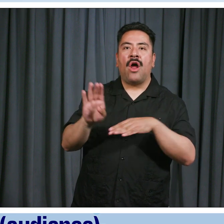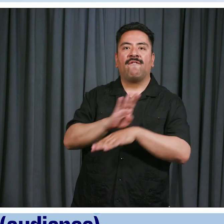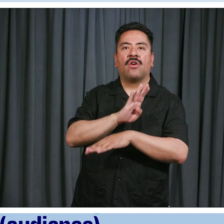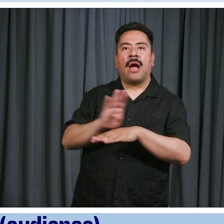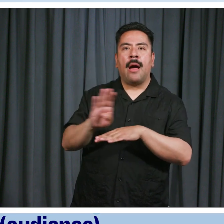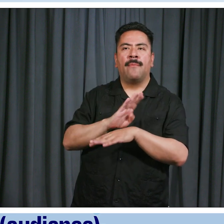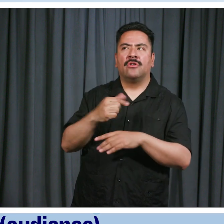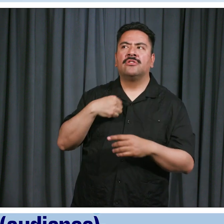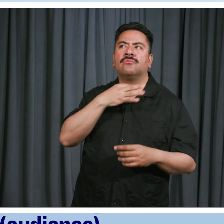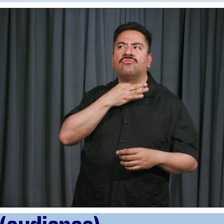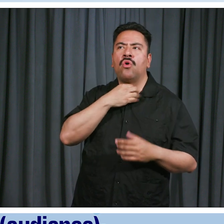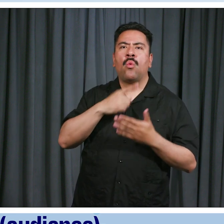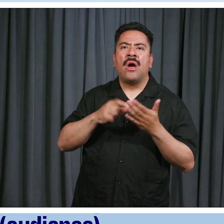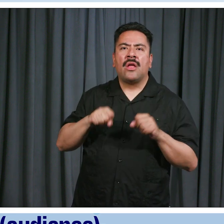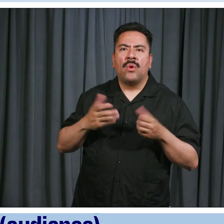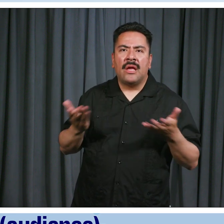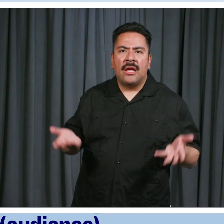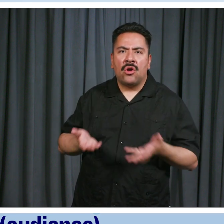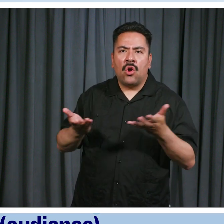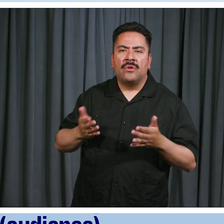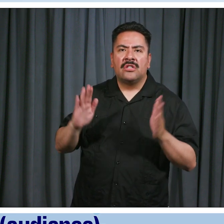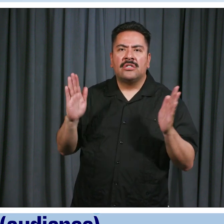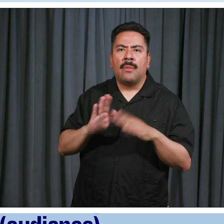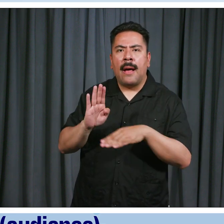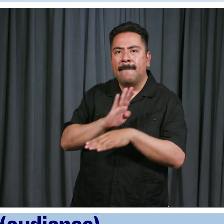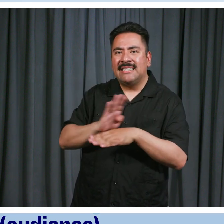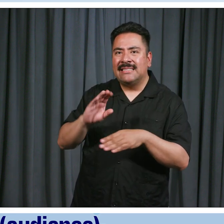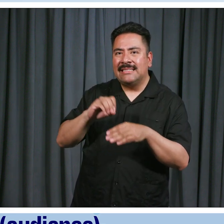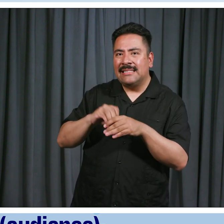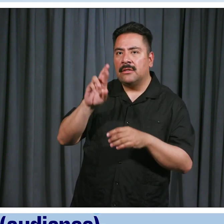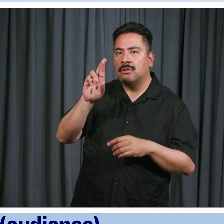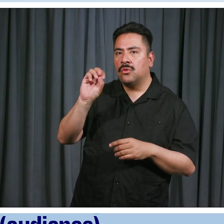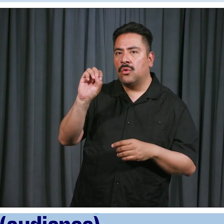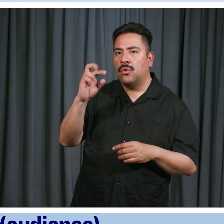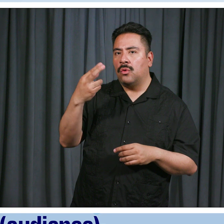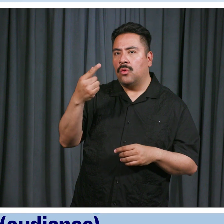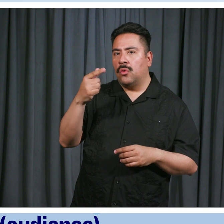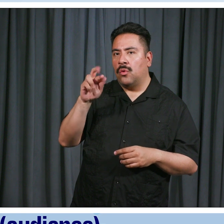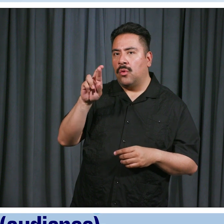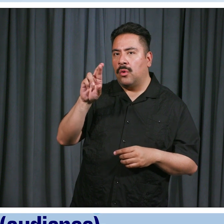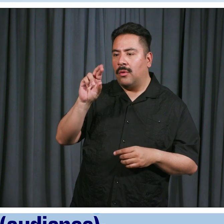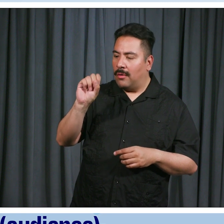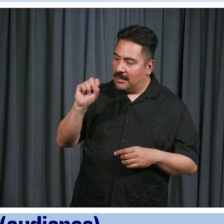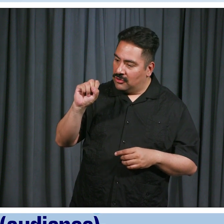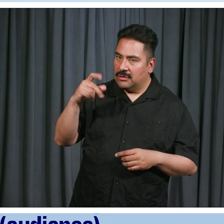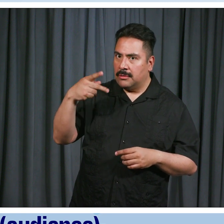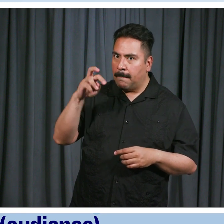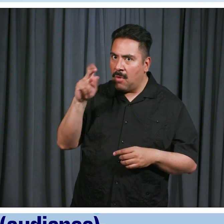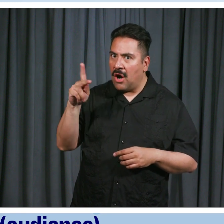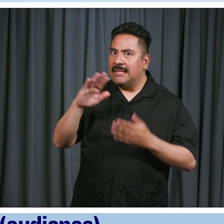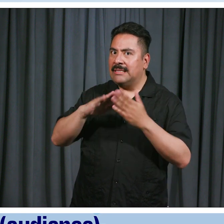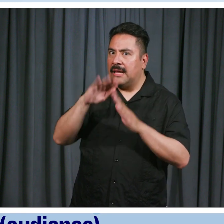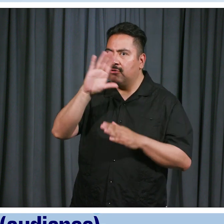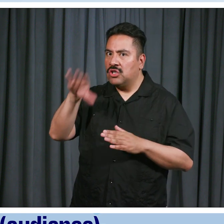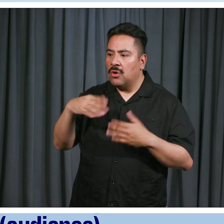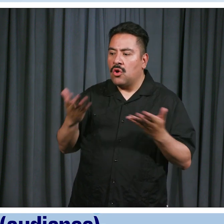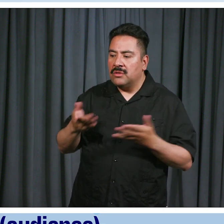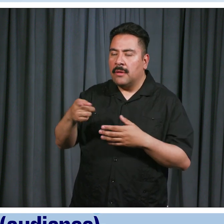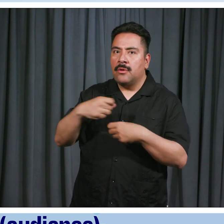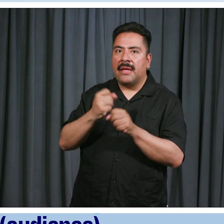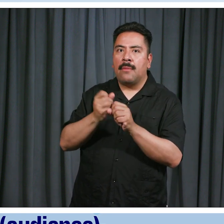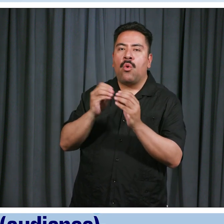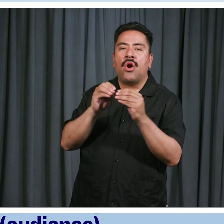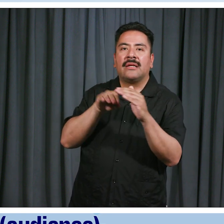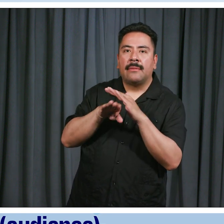do to encourage our small businesses in Rogers Park as well as the city of Chicago to encourage them to make it more accessible, make